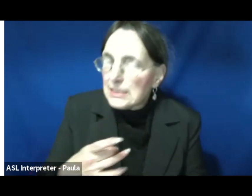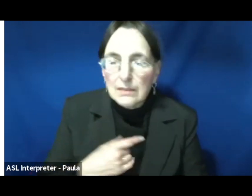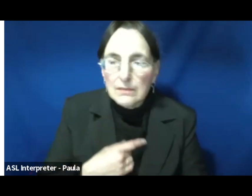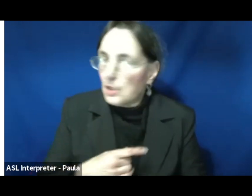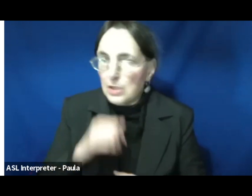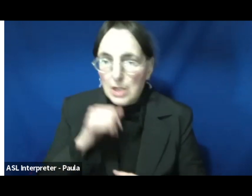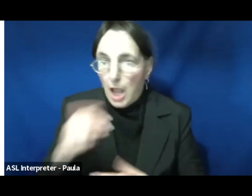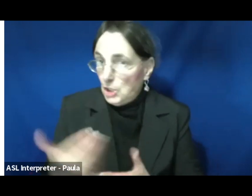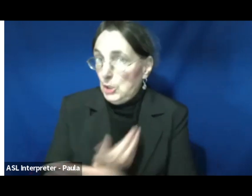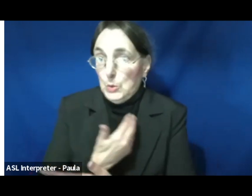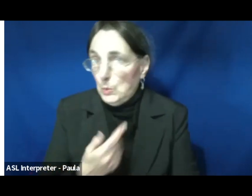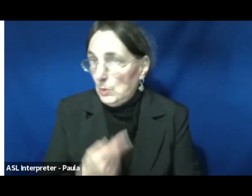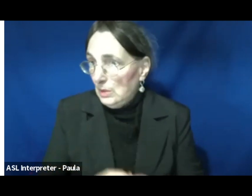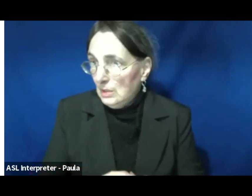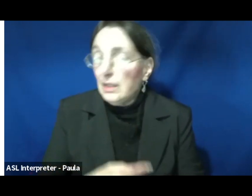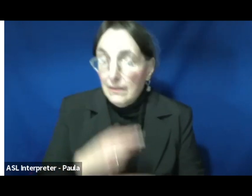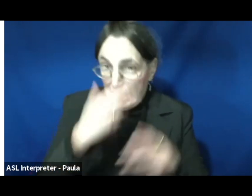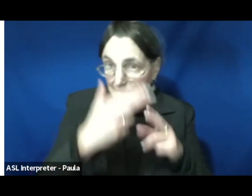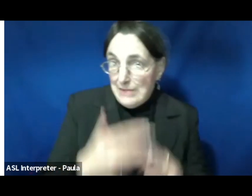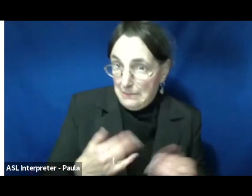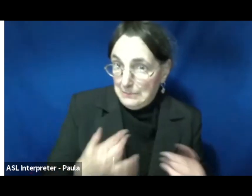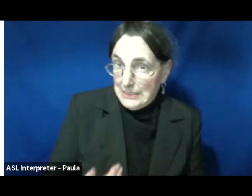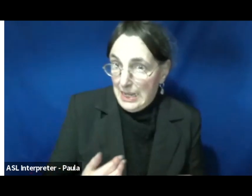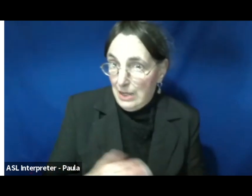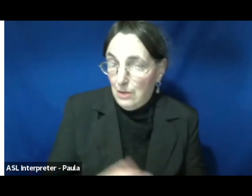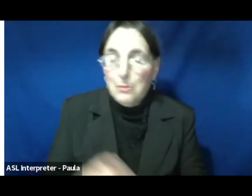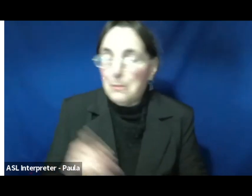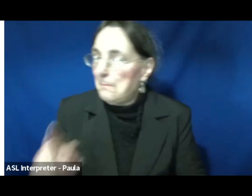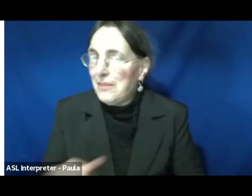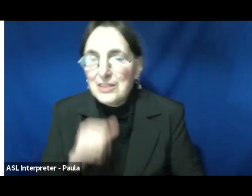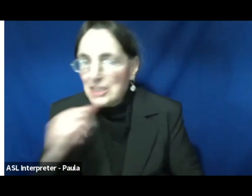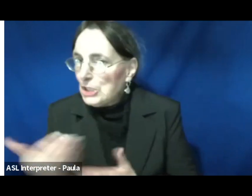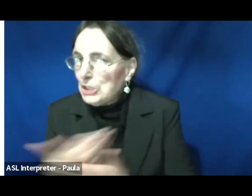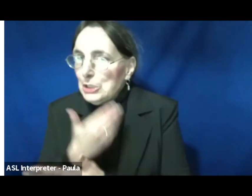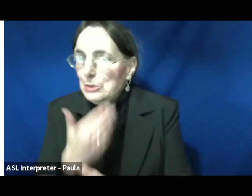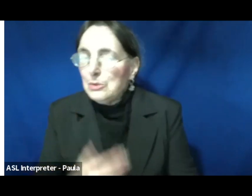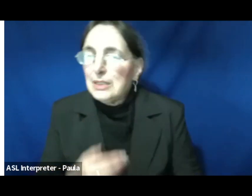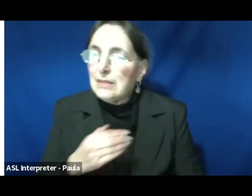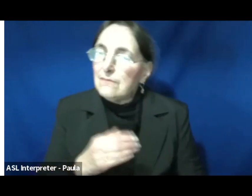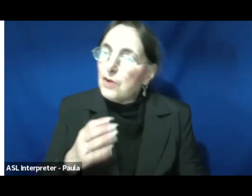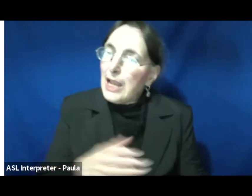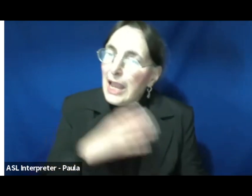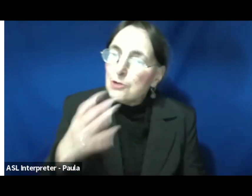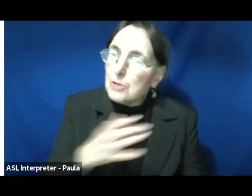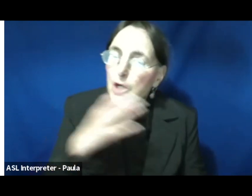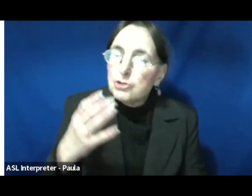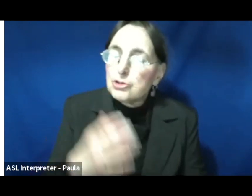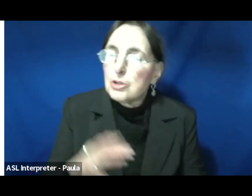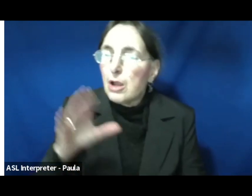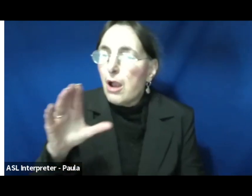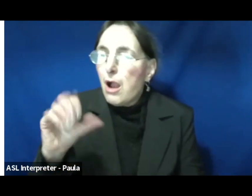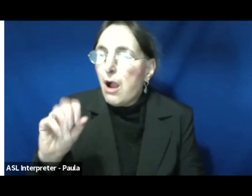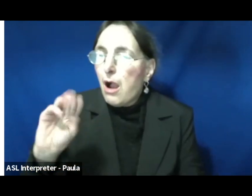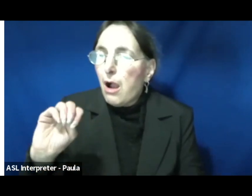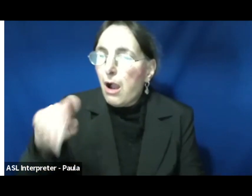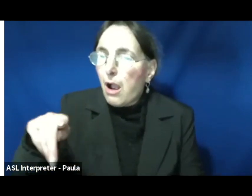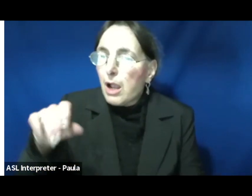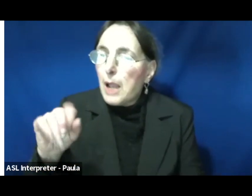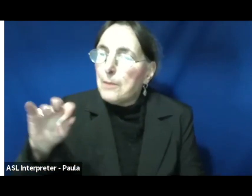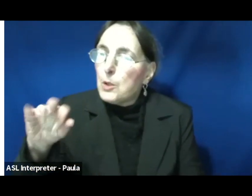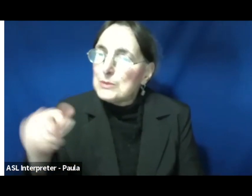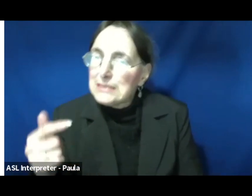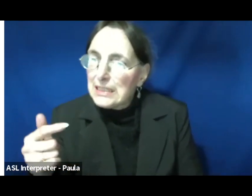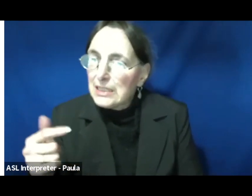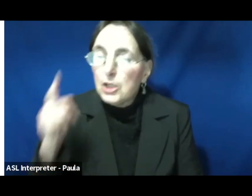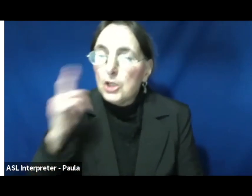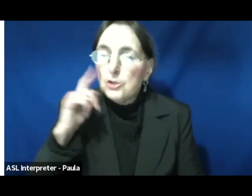they got these names. In agriculture, one of them is composting. Composting is fairly new, right? We gave it this name, composting, and we